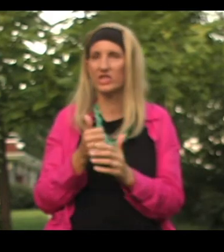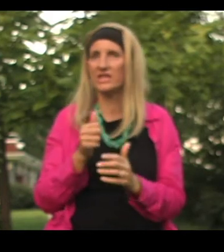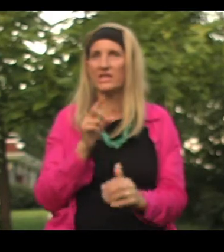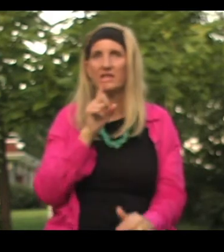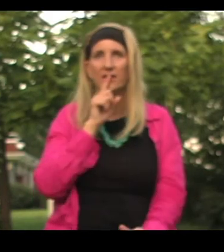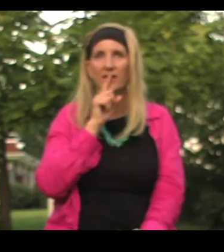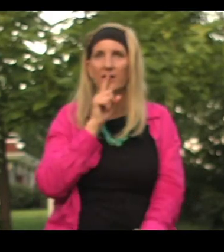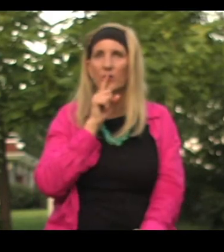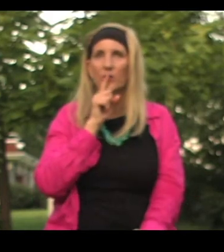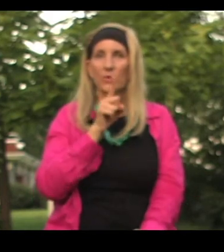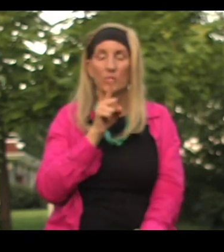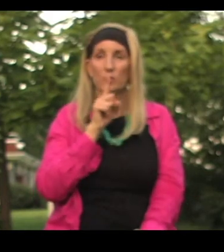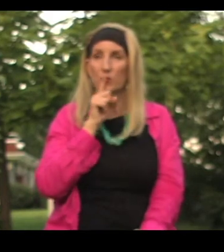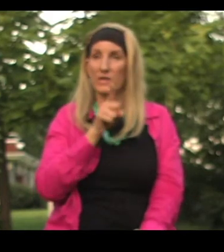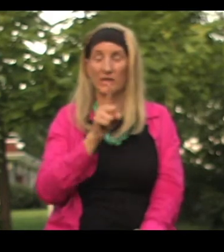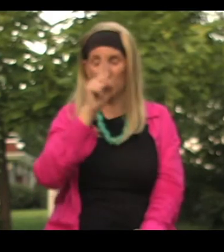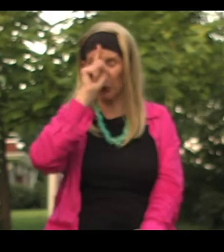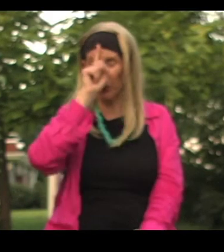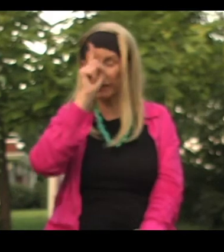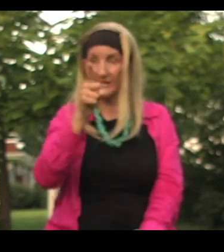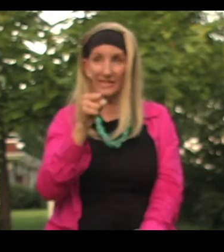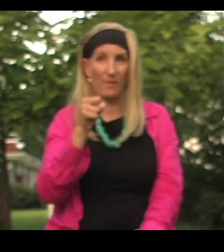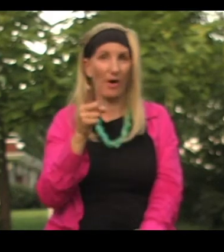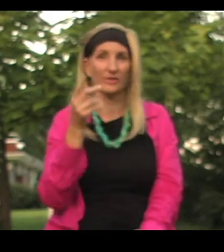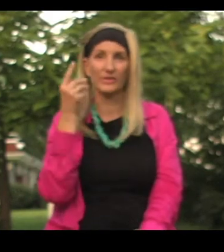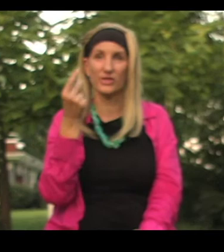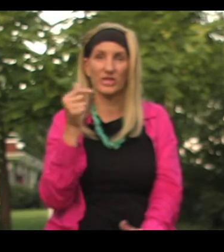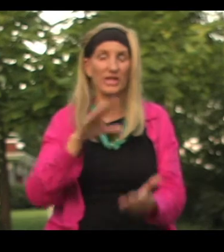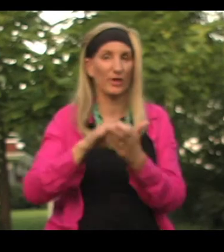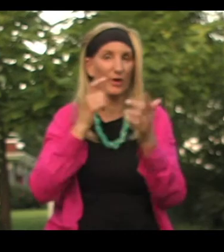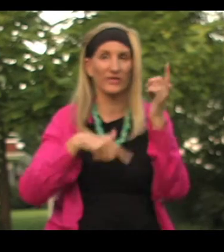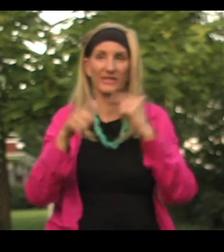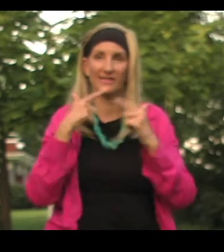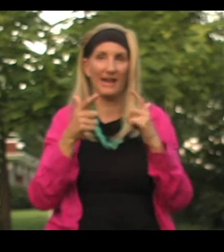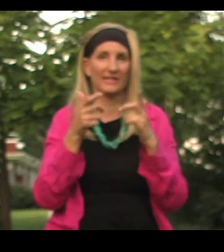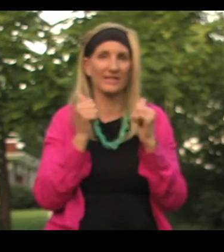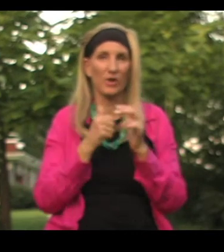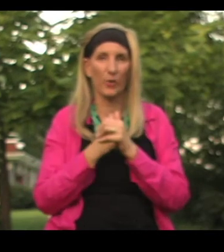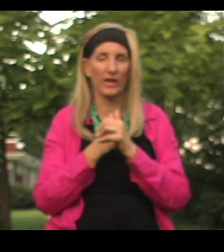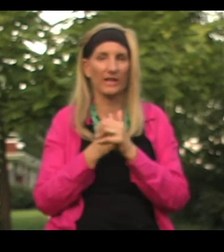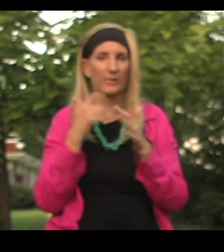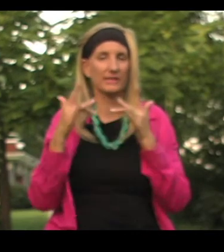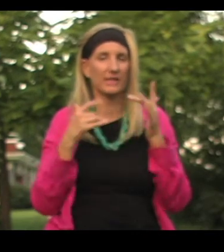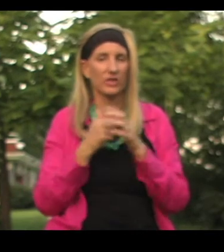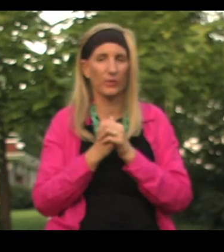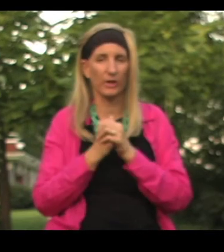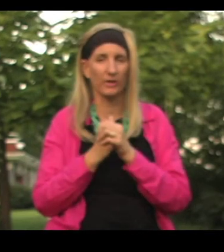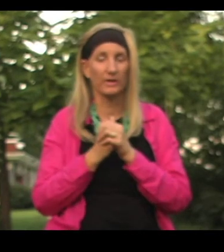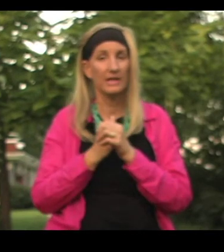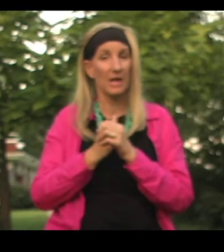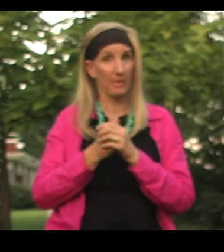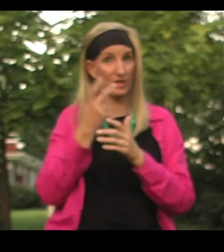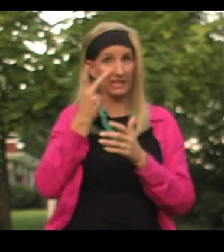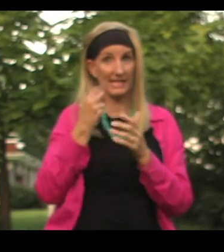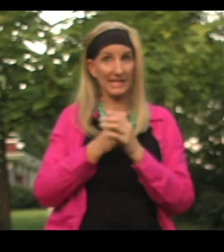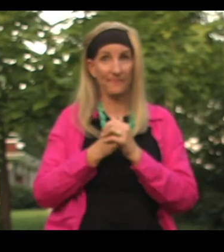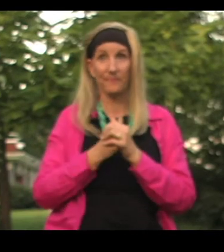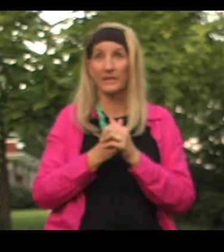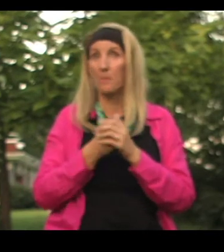she is really smart, so she learned the signs so quick. It was such a thrill. But you see,